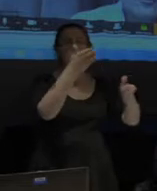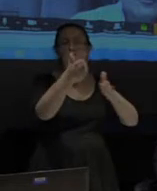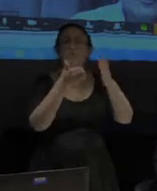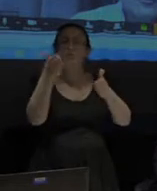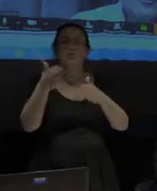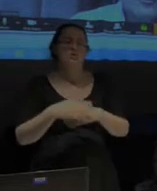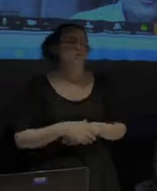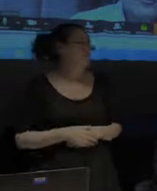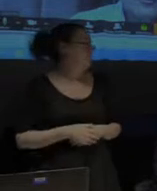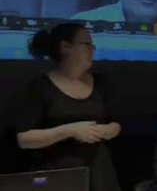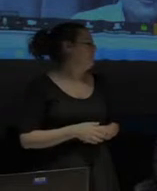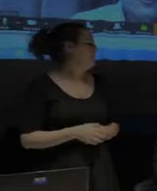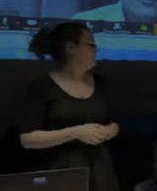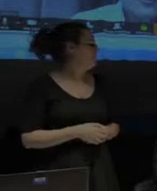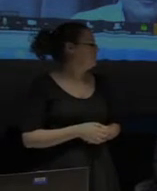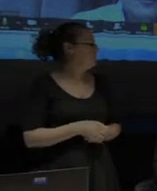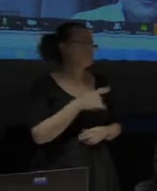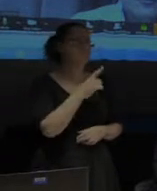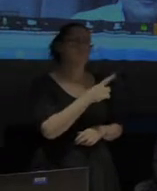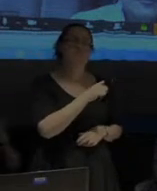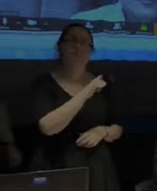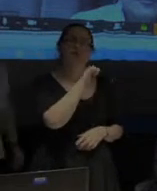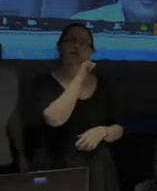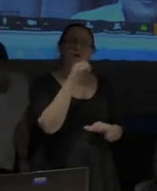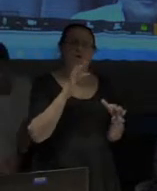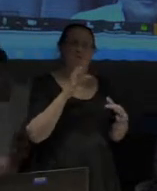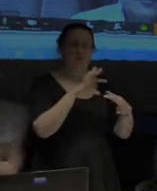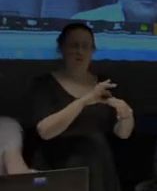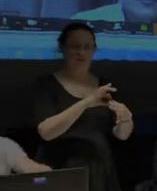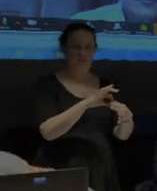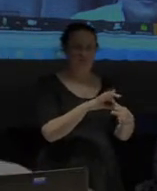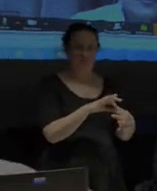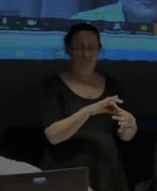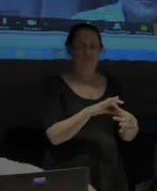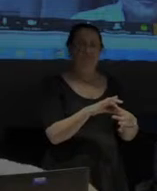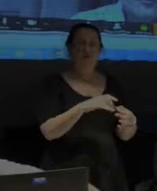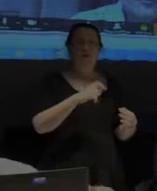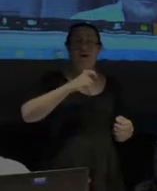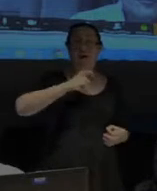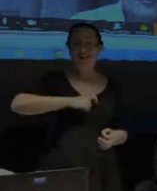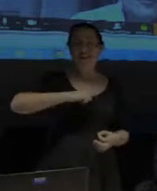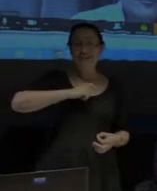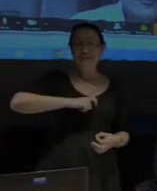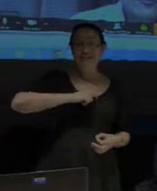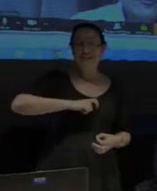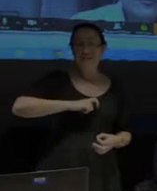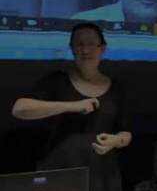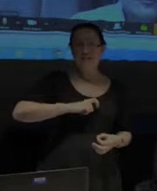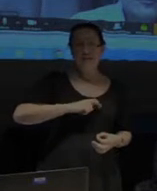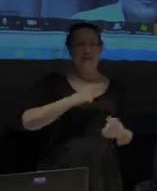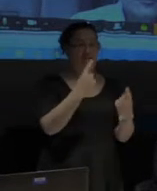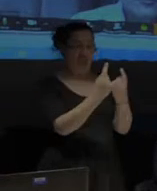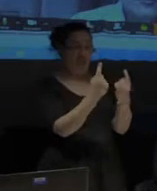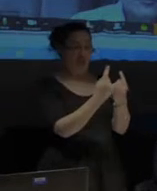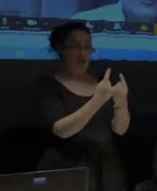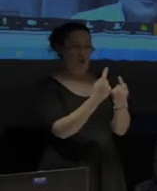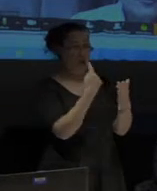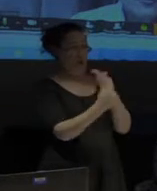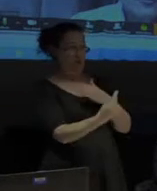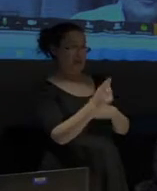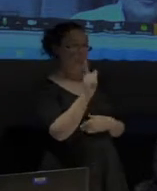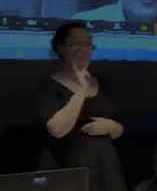that leads us on nicely to the idea of identity isn't a thing. You're not just a woman. Yeah. You're not